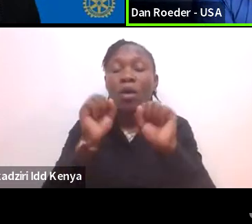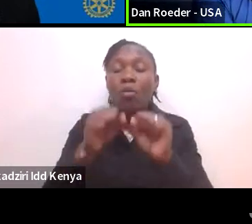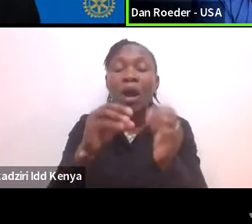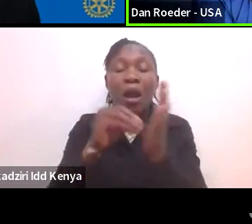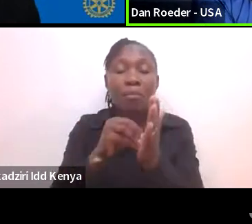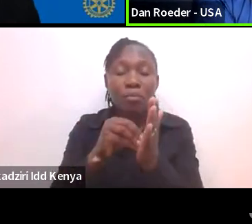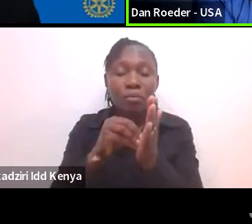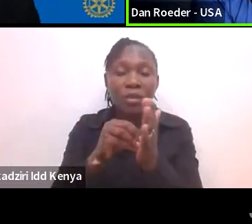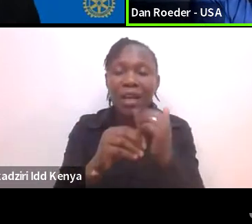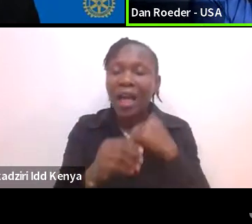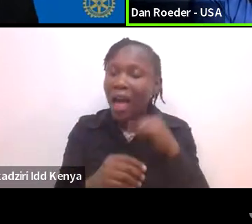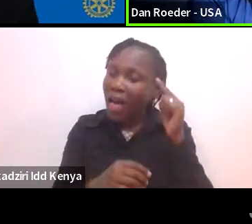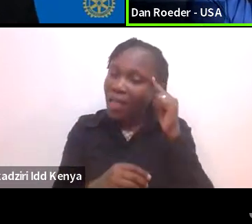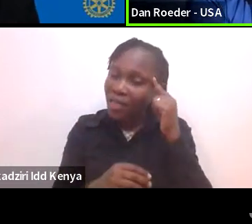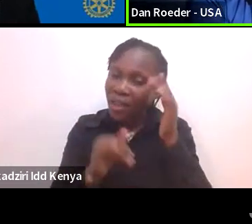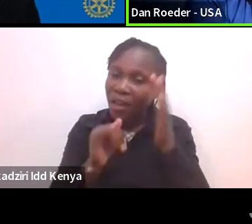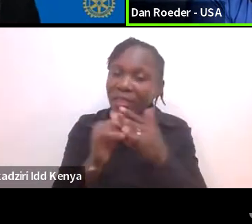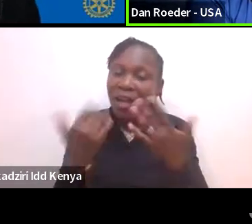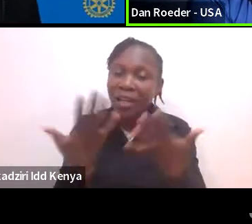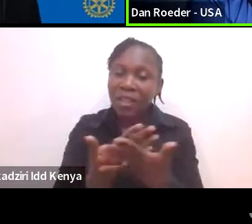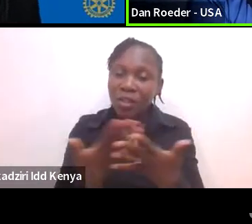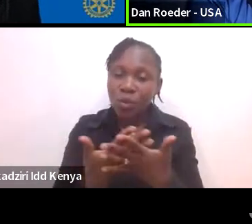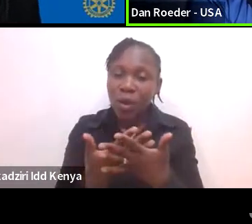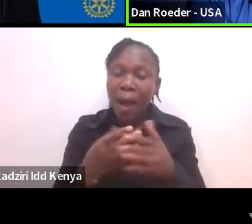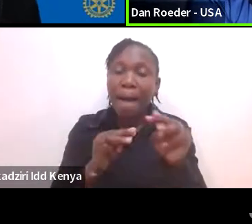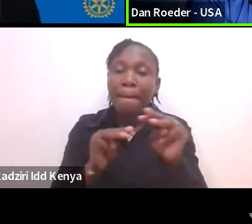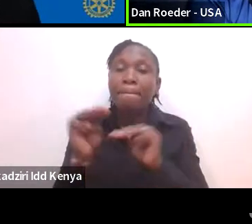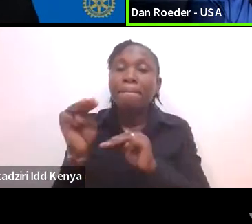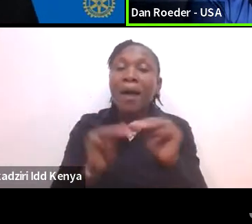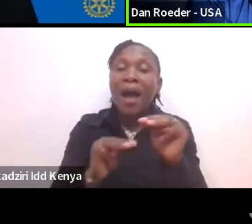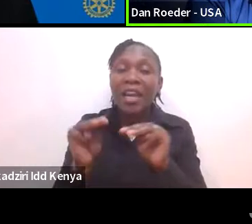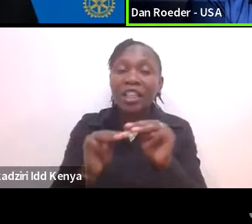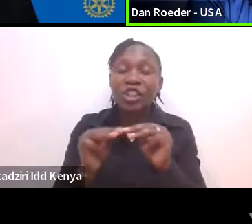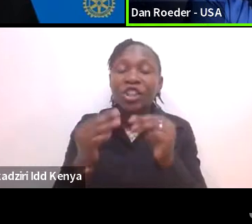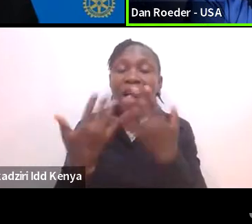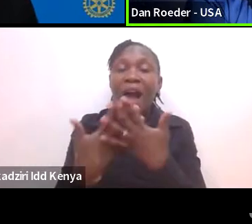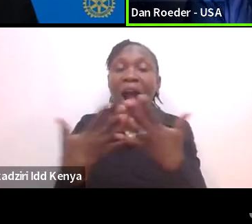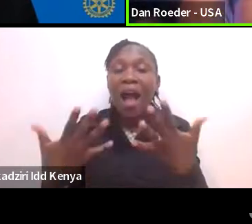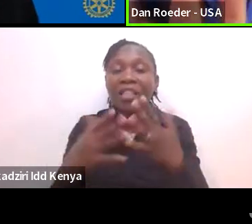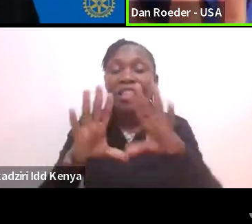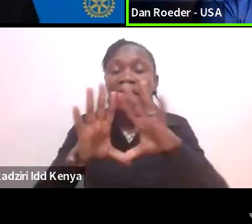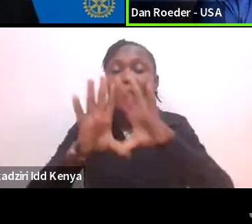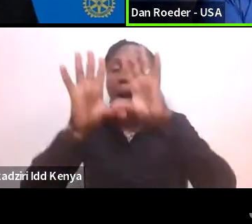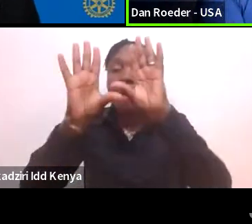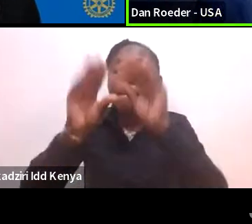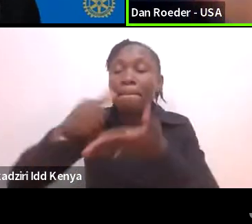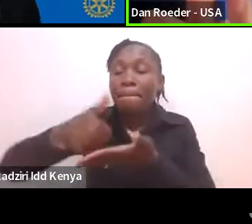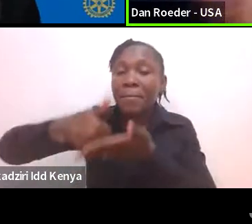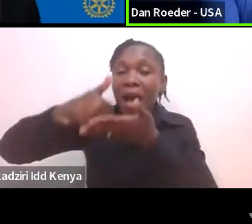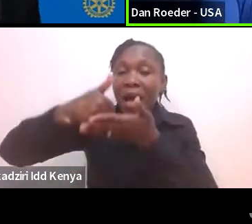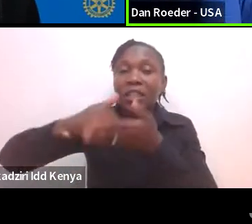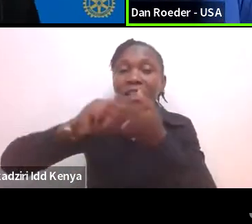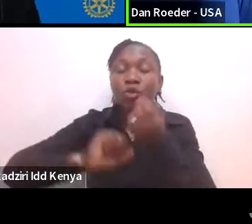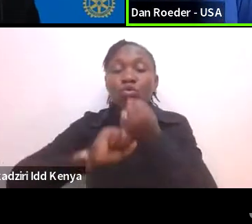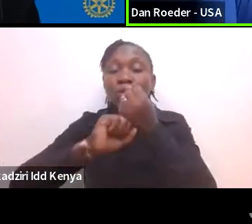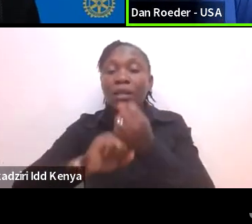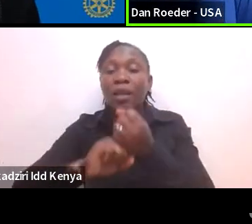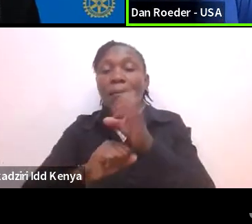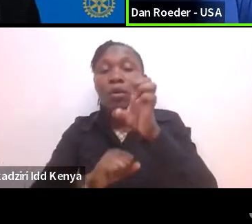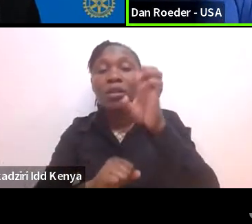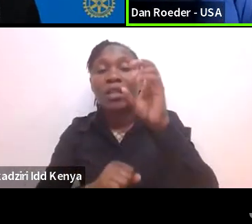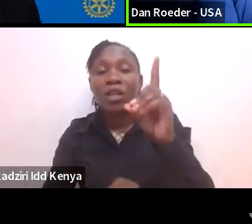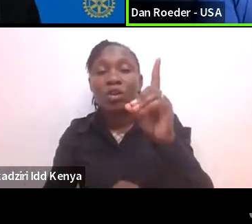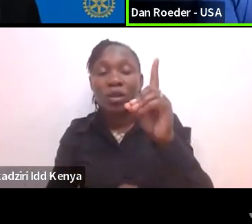think that's where managing the assets and the budgets to support education, like Dr. Meyer was saying,